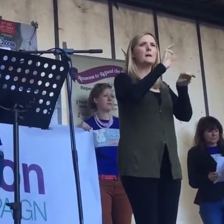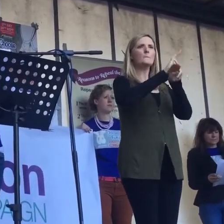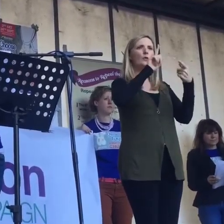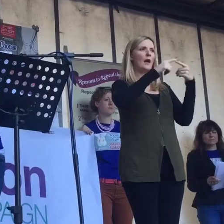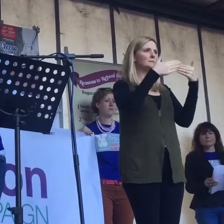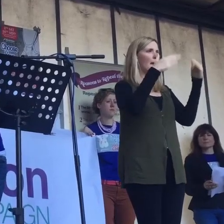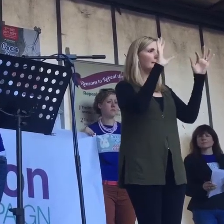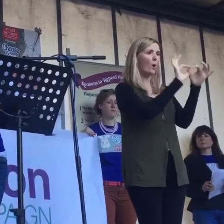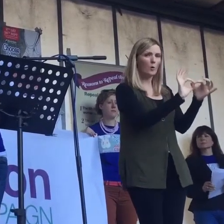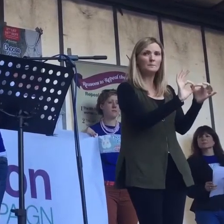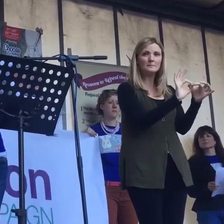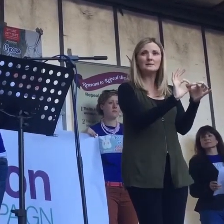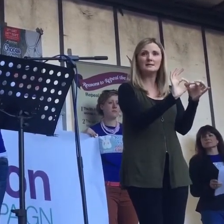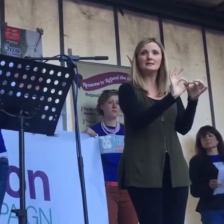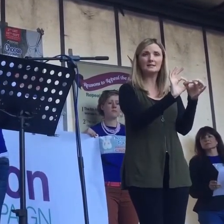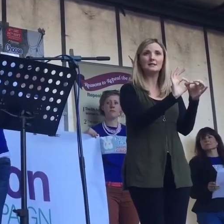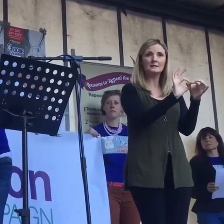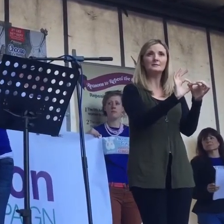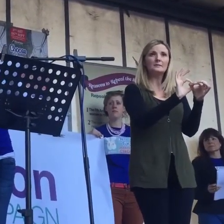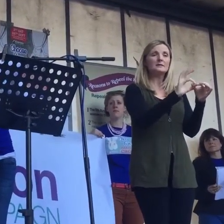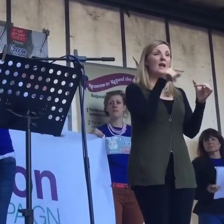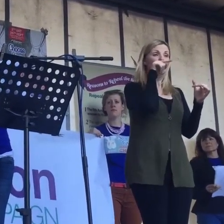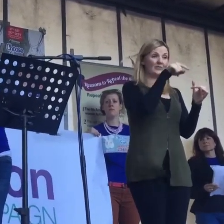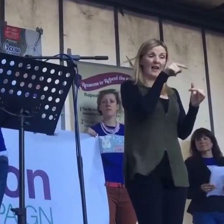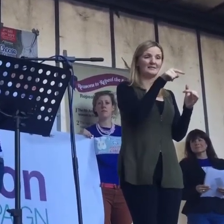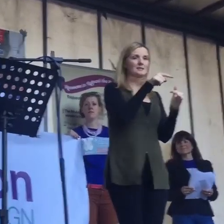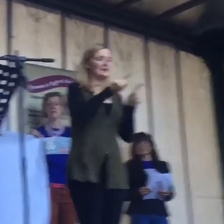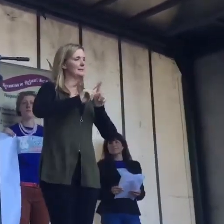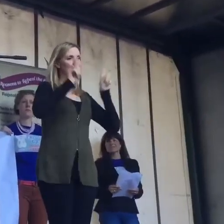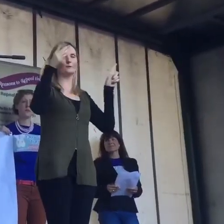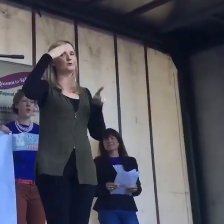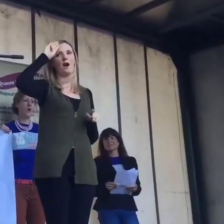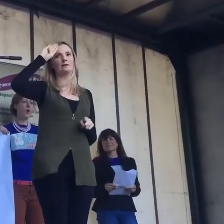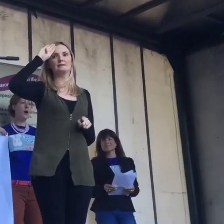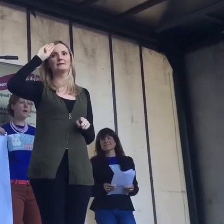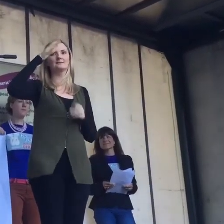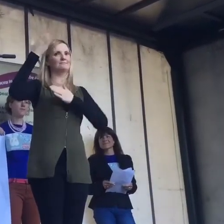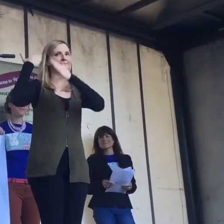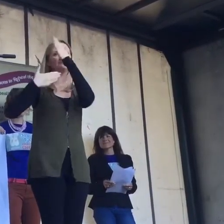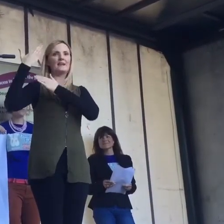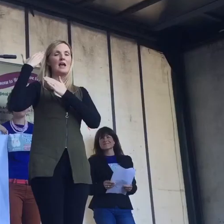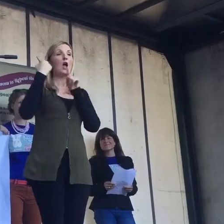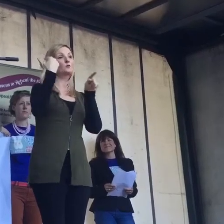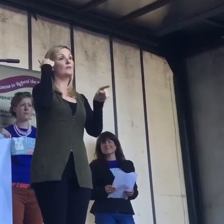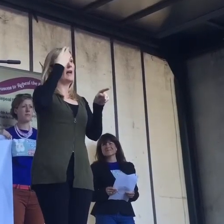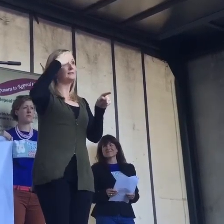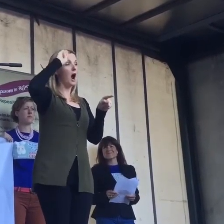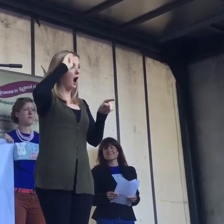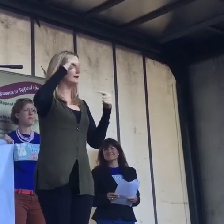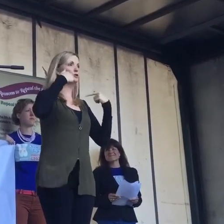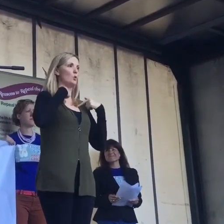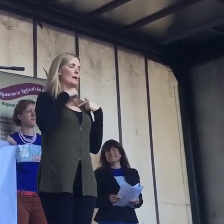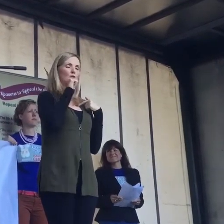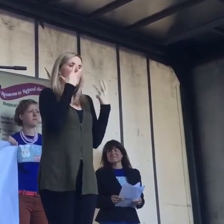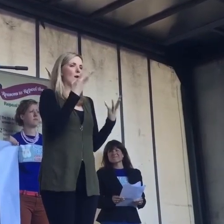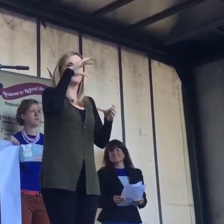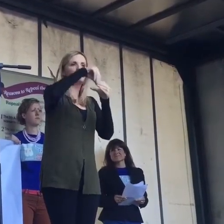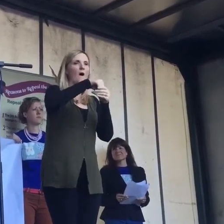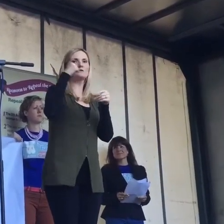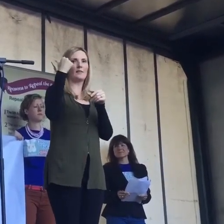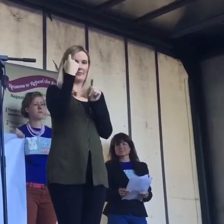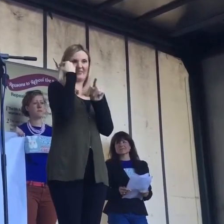baby homes, belong to a different Ireland. An Ireland that we want no part